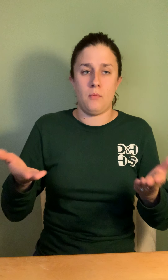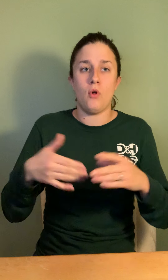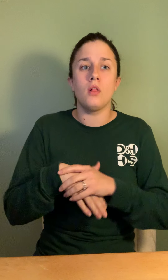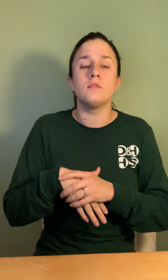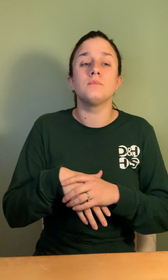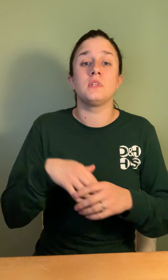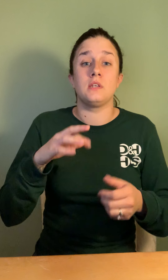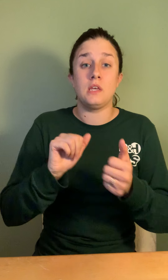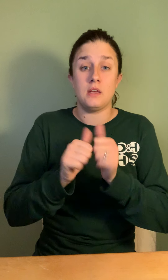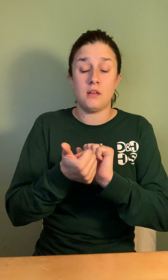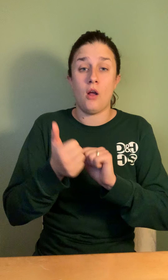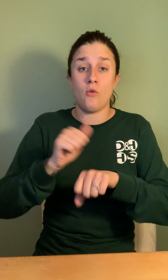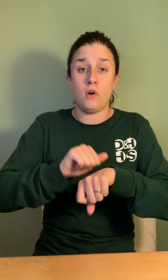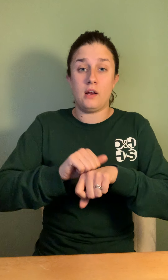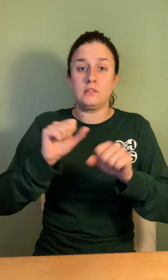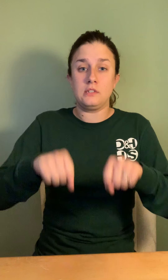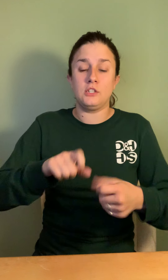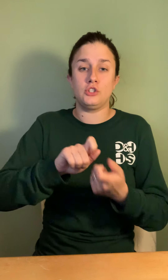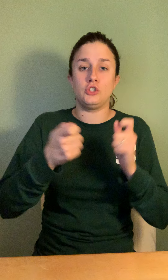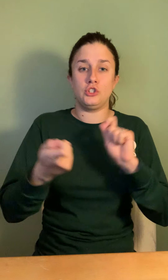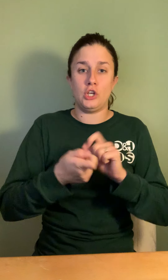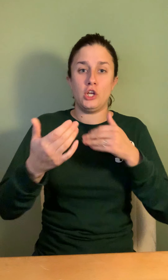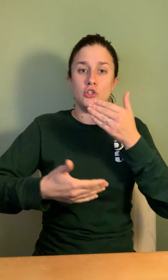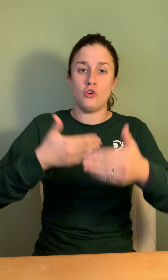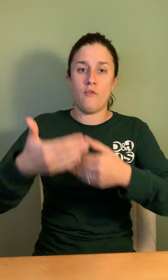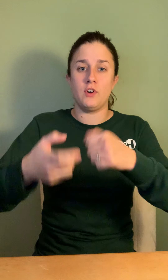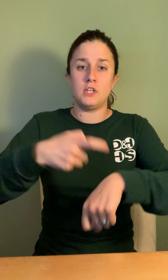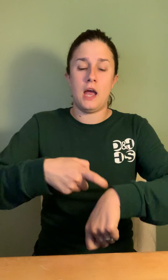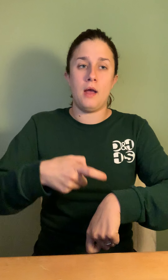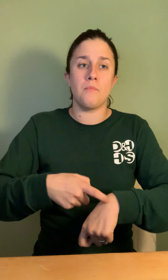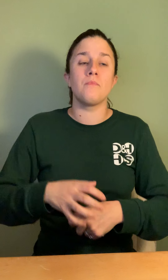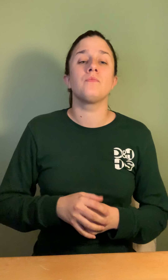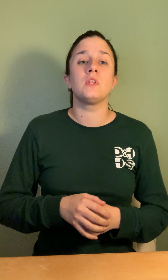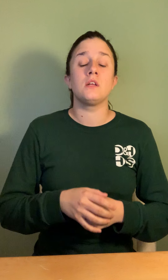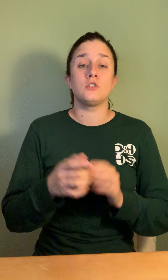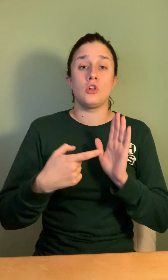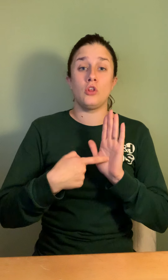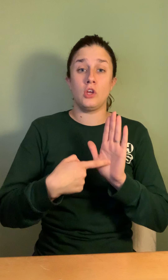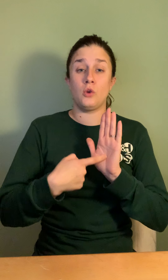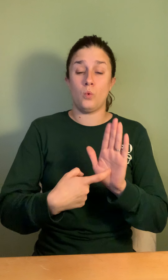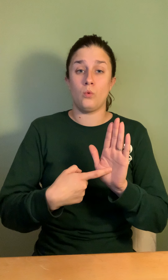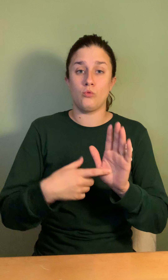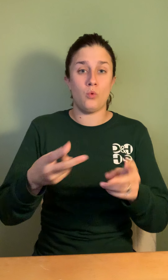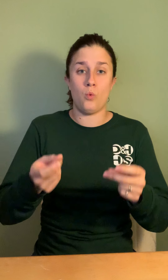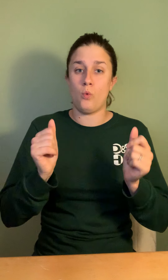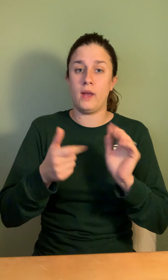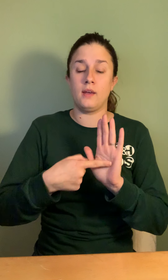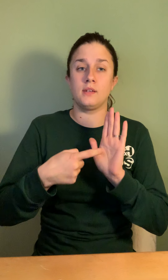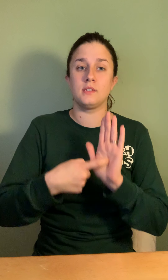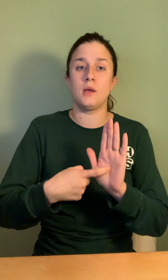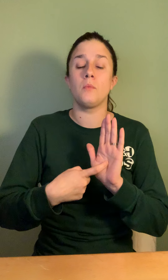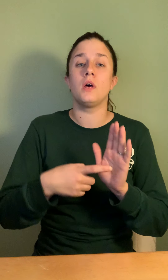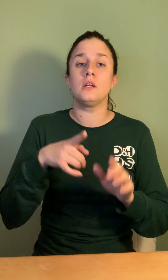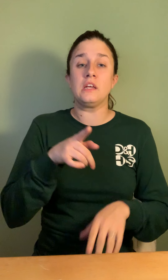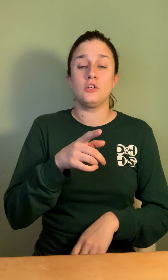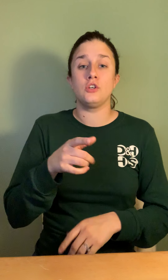time. Let's go through a quick example. Here is a chunk of an igneous rock